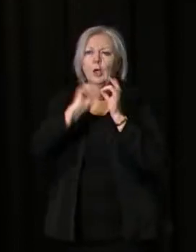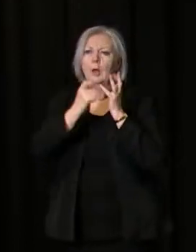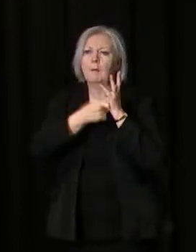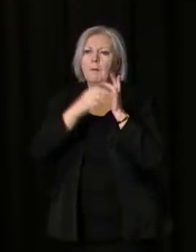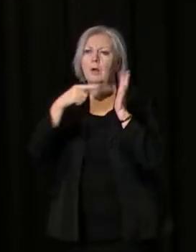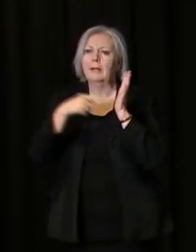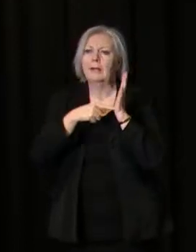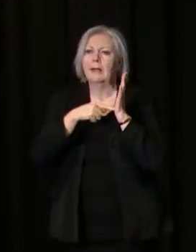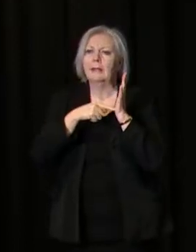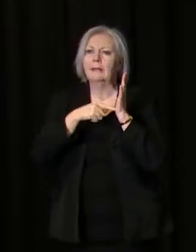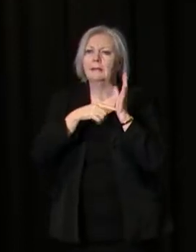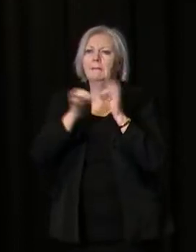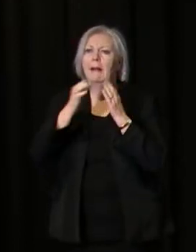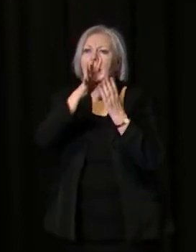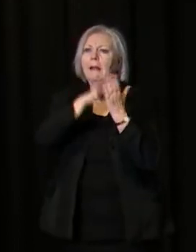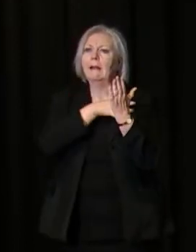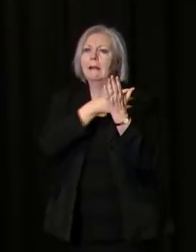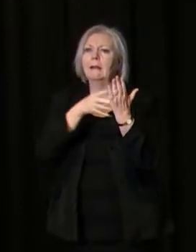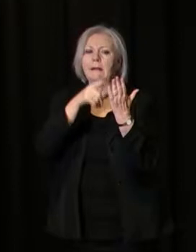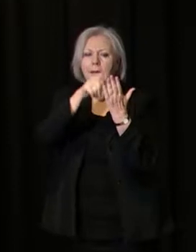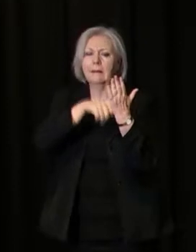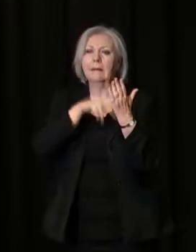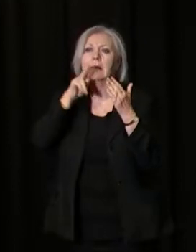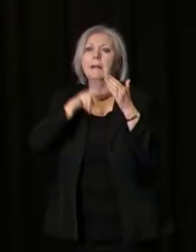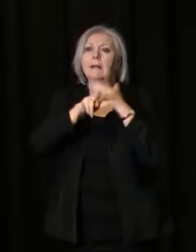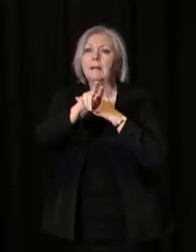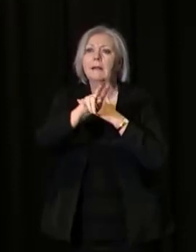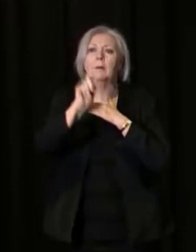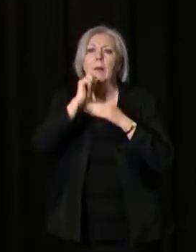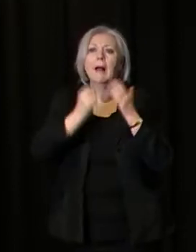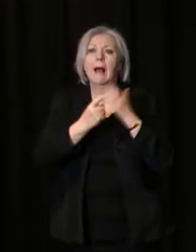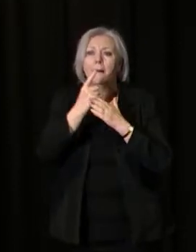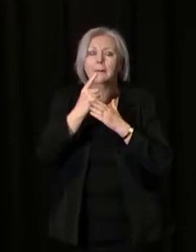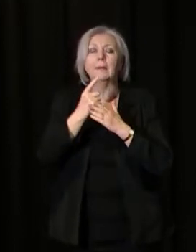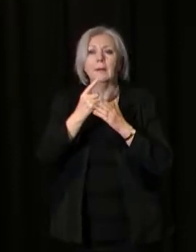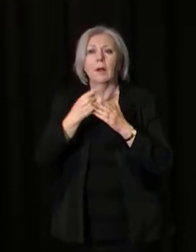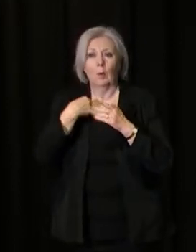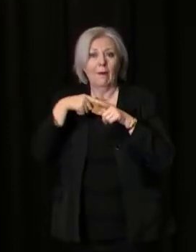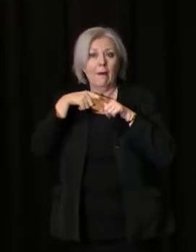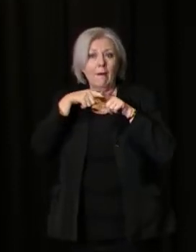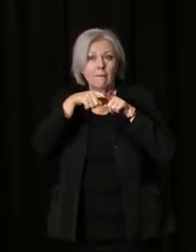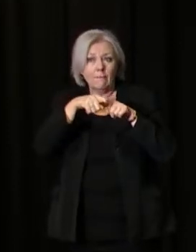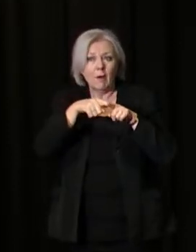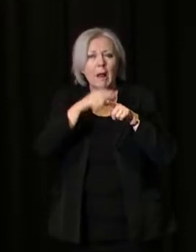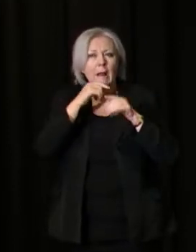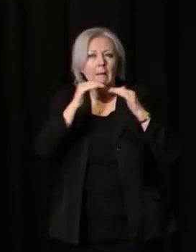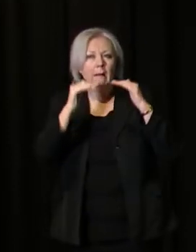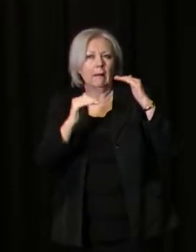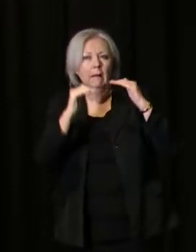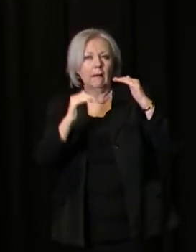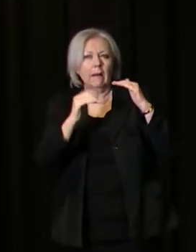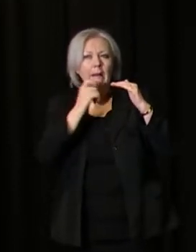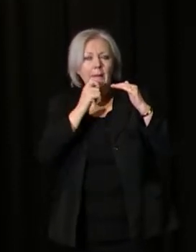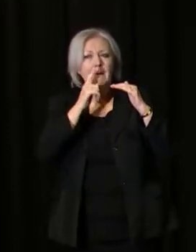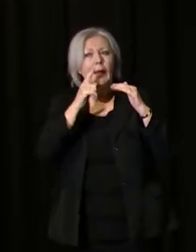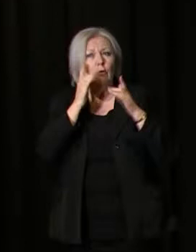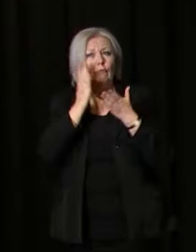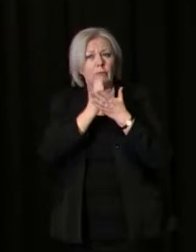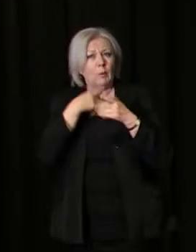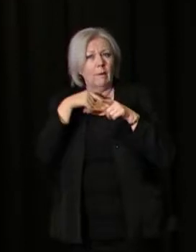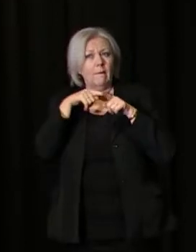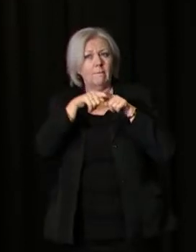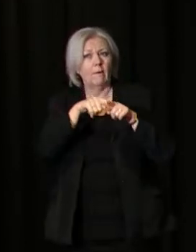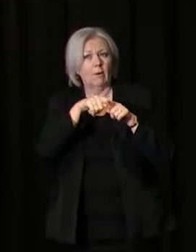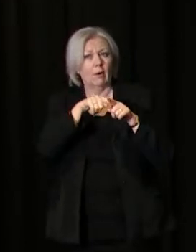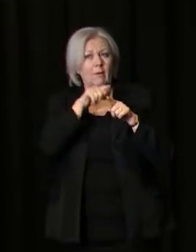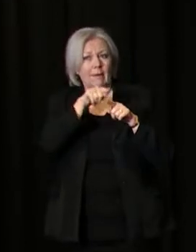modelling expected. If anything, in some areas it's been slightly below, but pretty much on par, and we look forward to